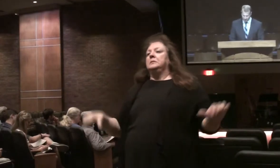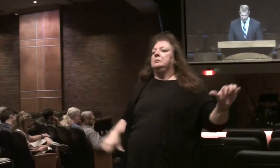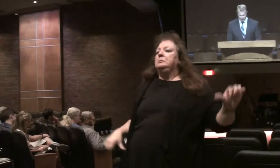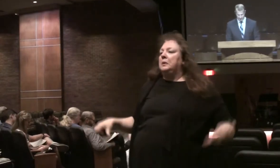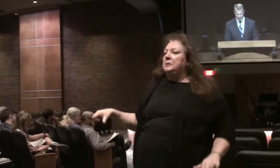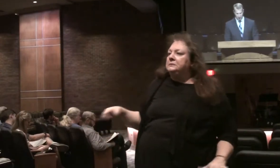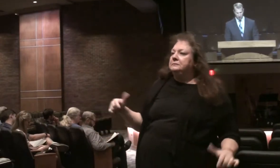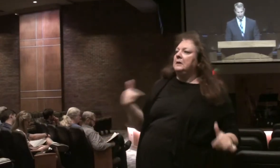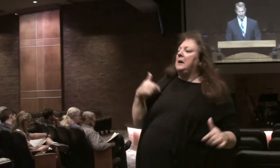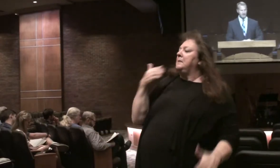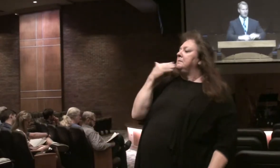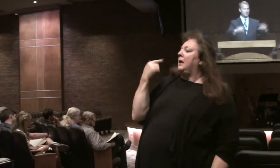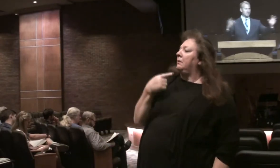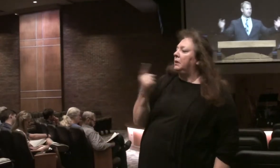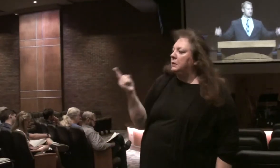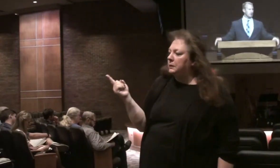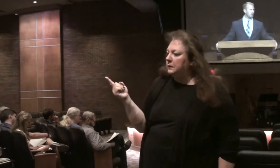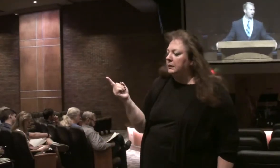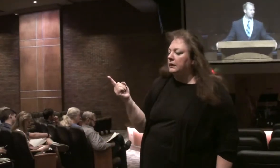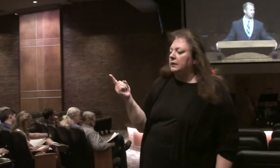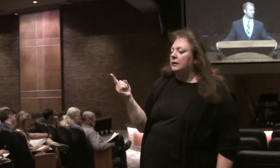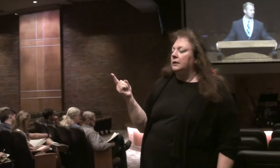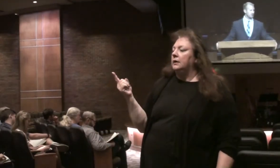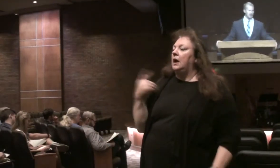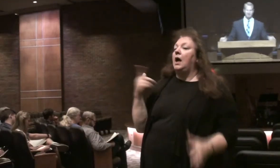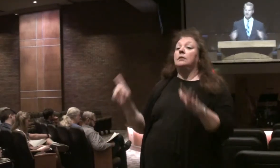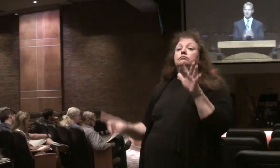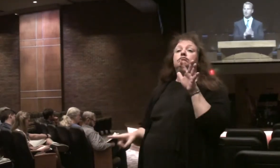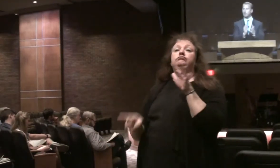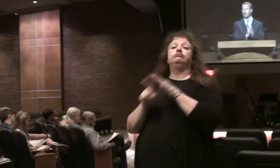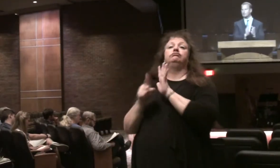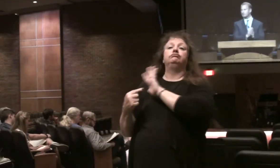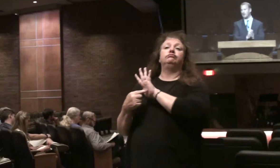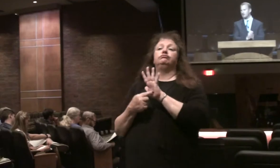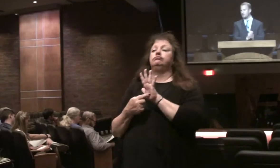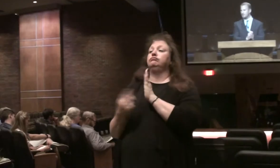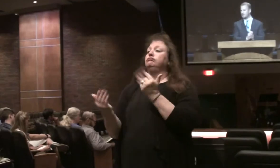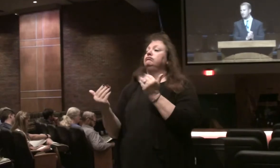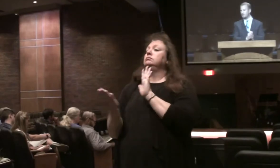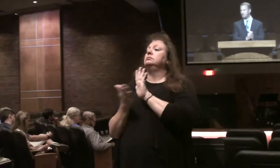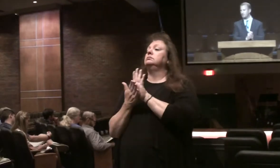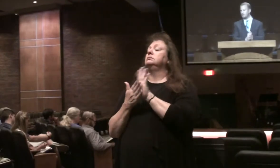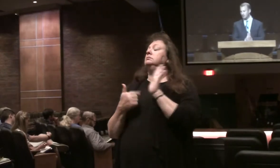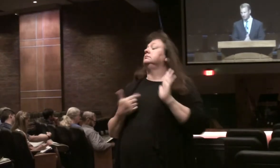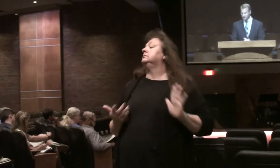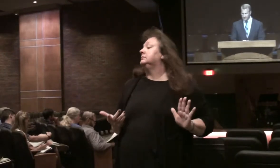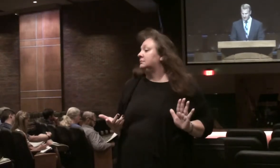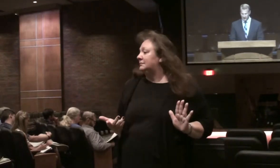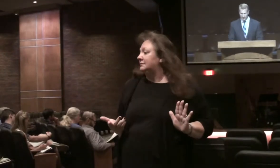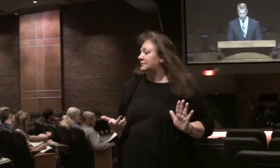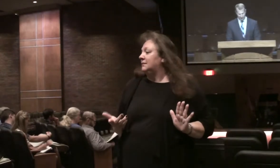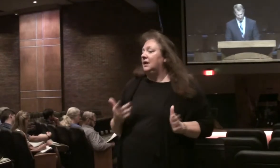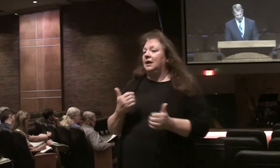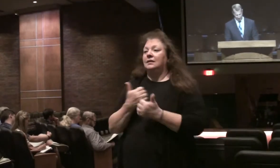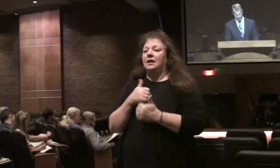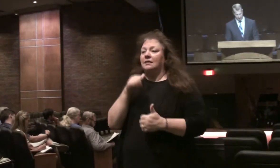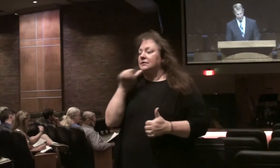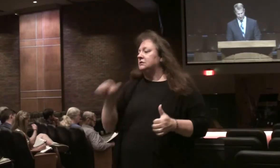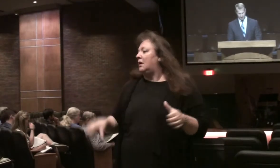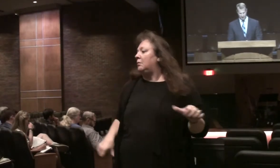ourselves above others. We're not into it for a show-off, to be show-off and get the applause of men. Love does not